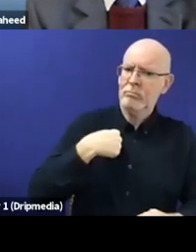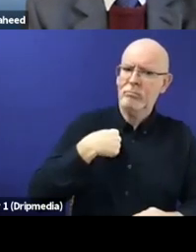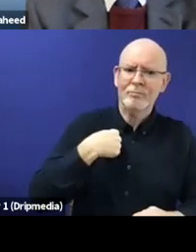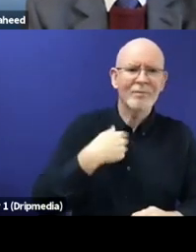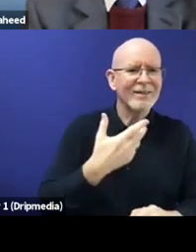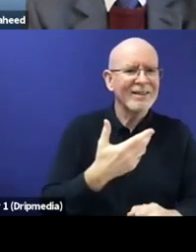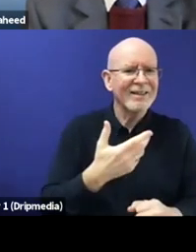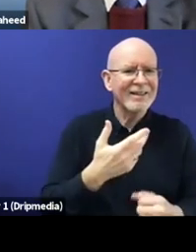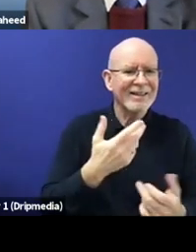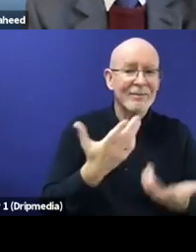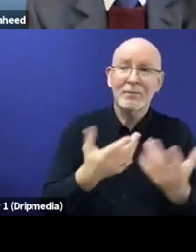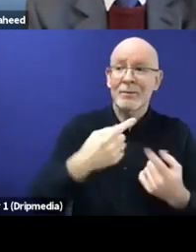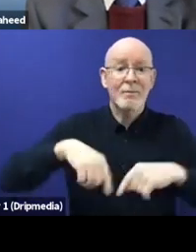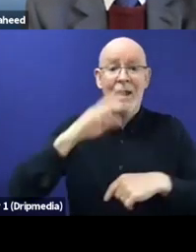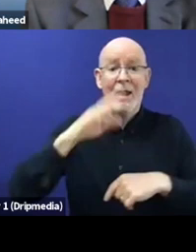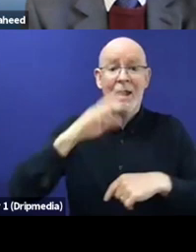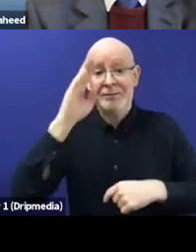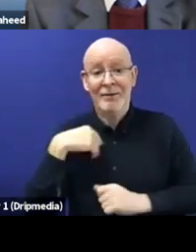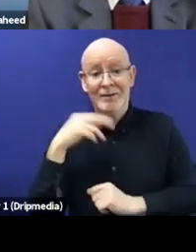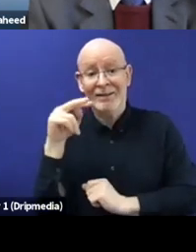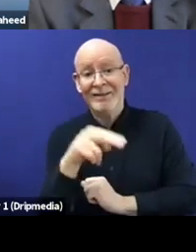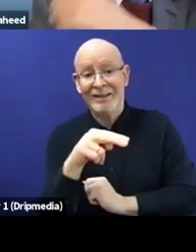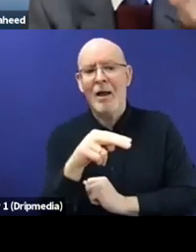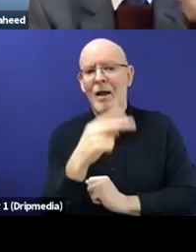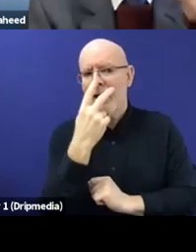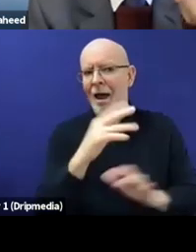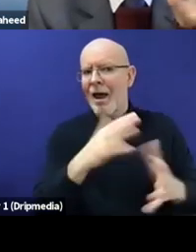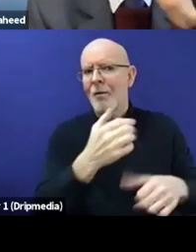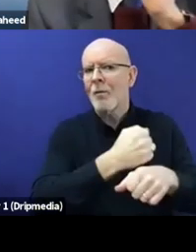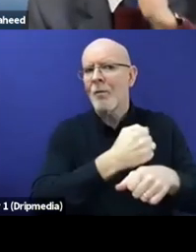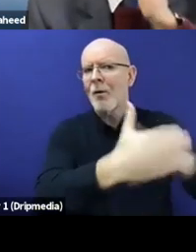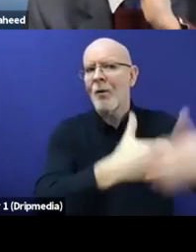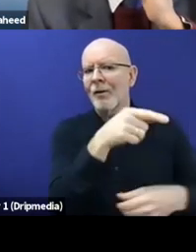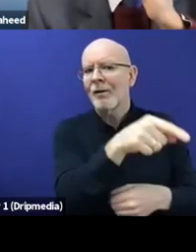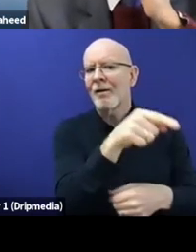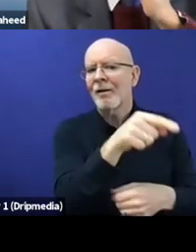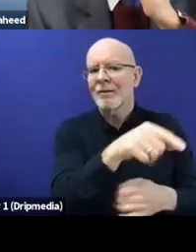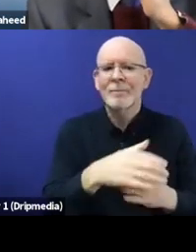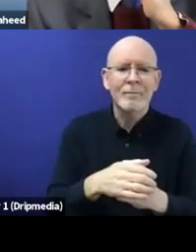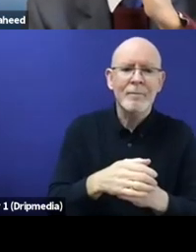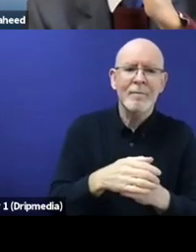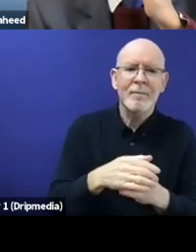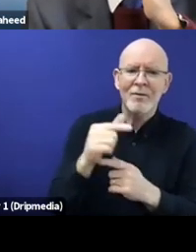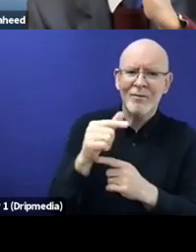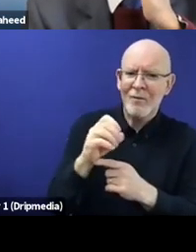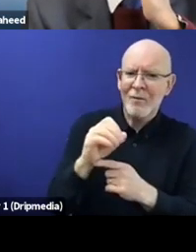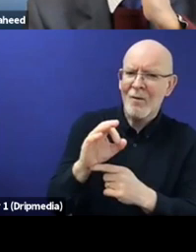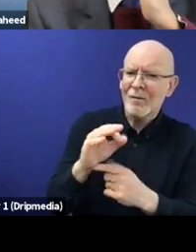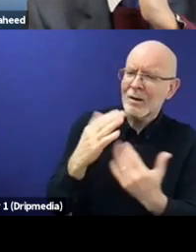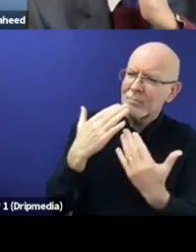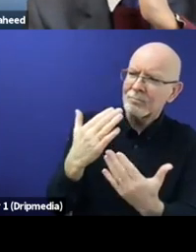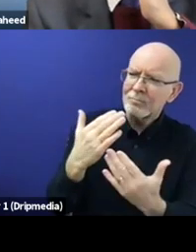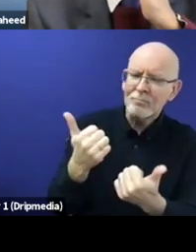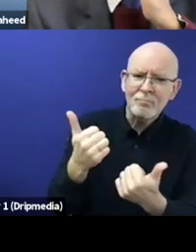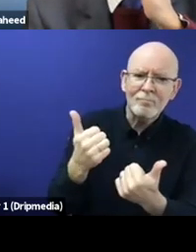to ensure that academics around the world and students around the world get better access to research and